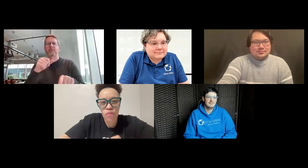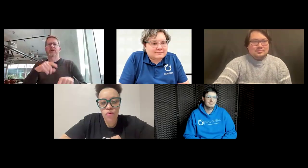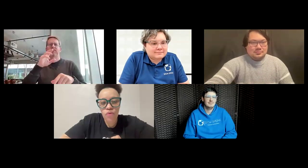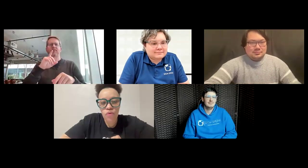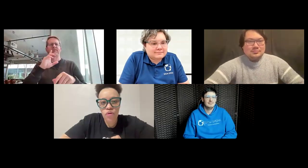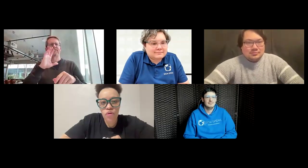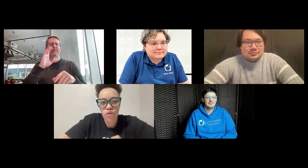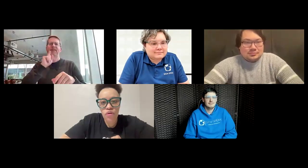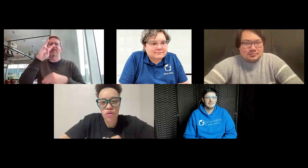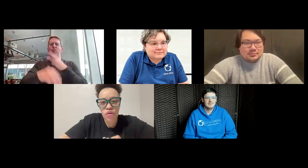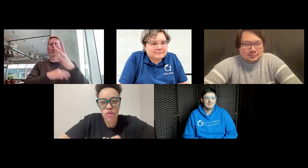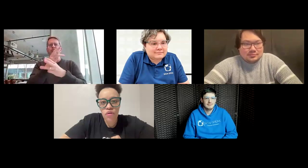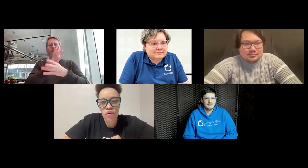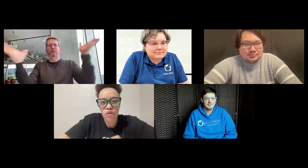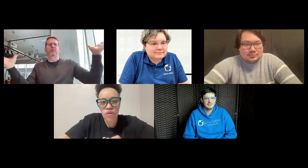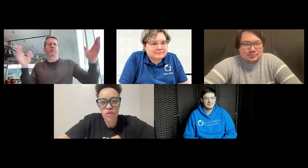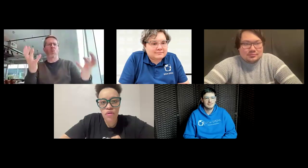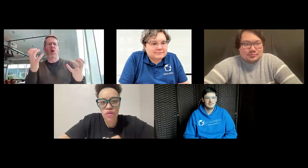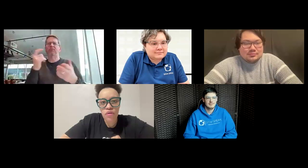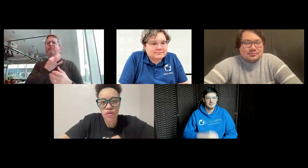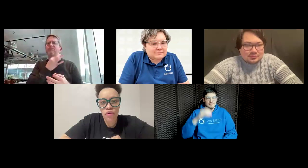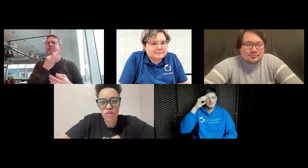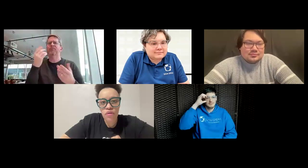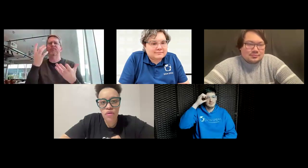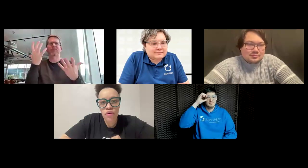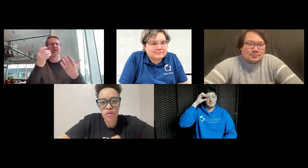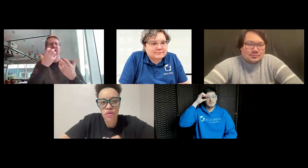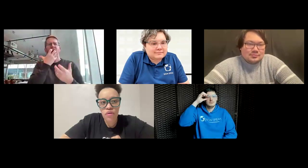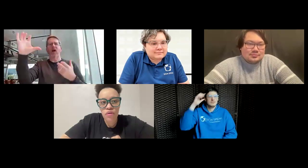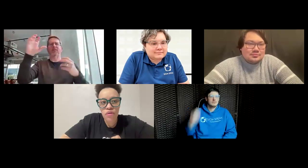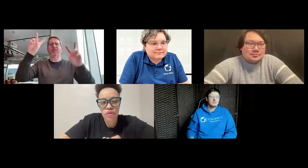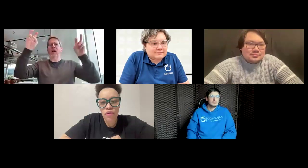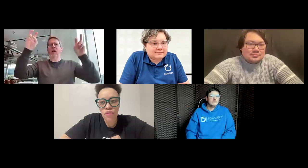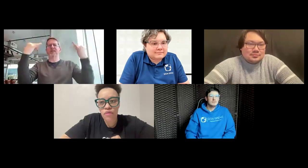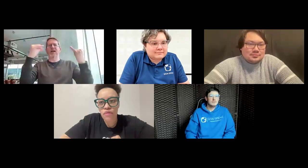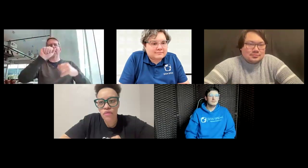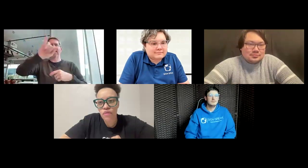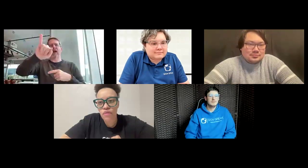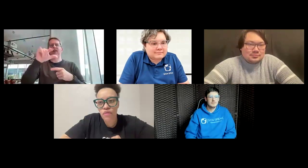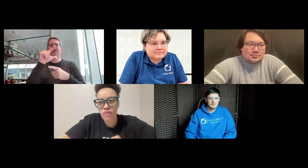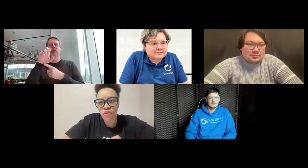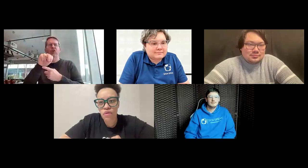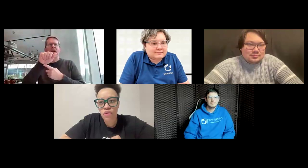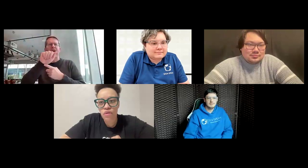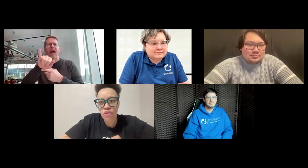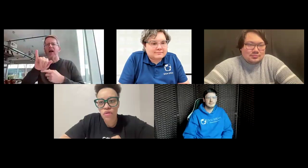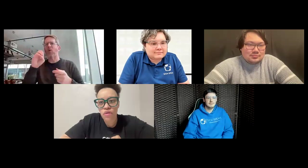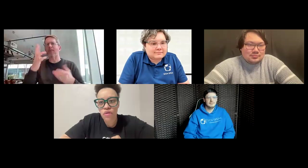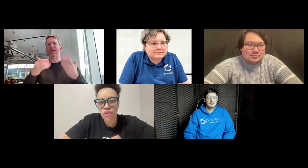about AI and things in the deaf world in general. Just kind of curious today about the hot topics in AI and